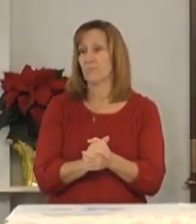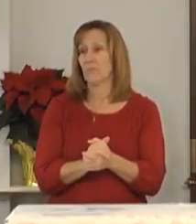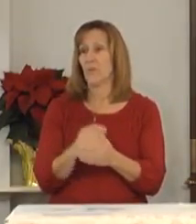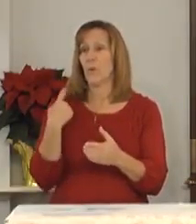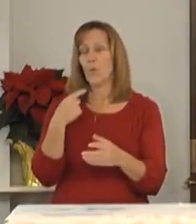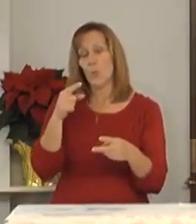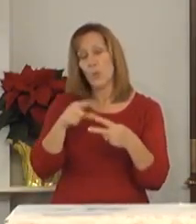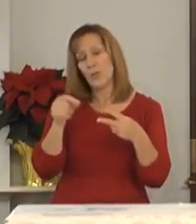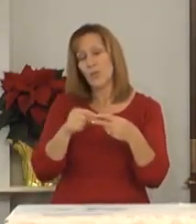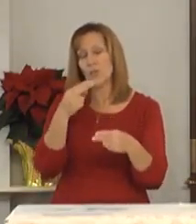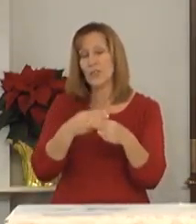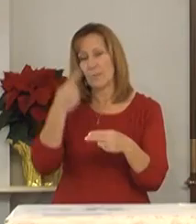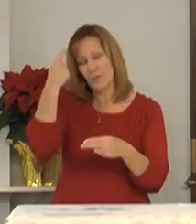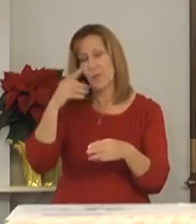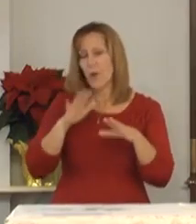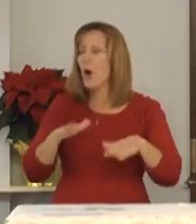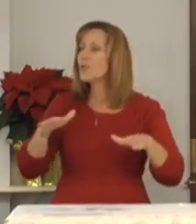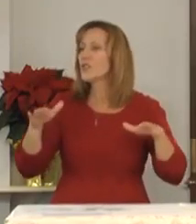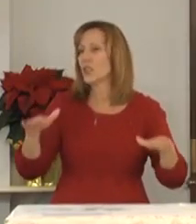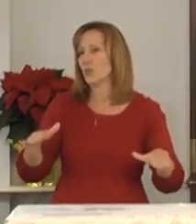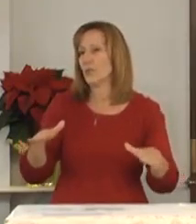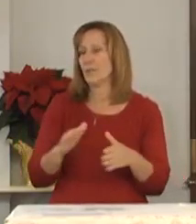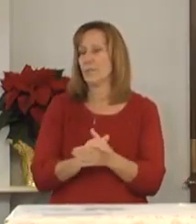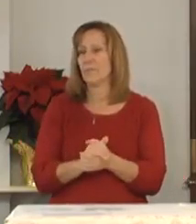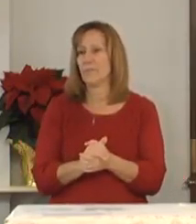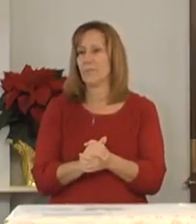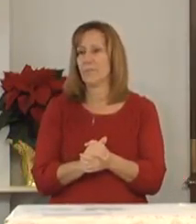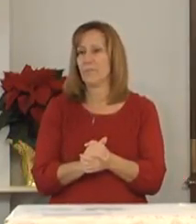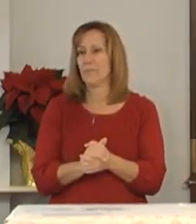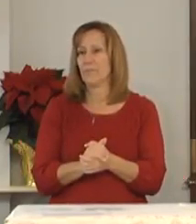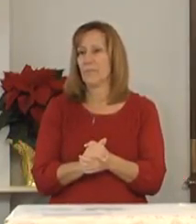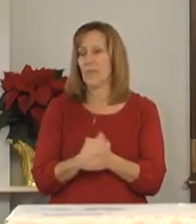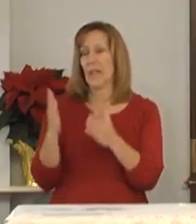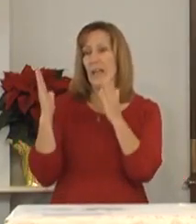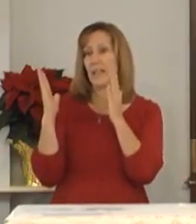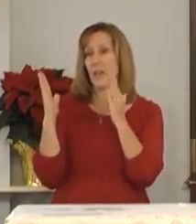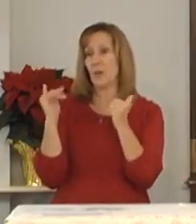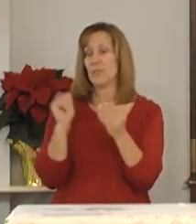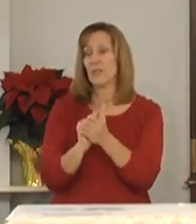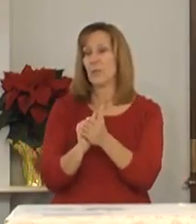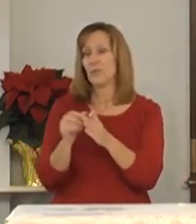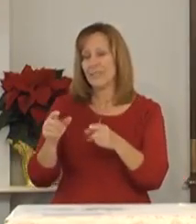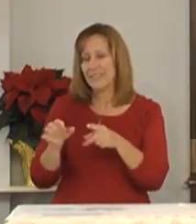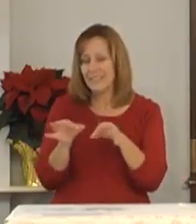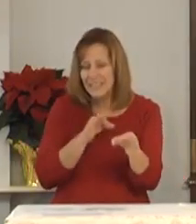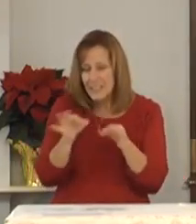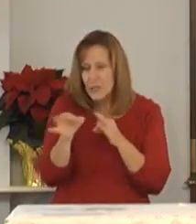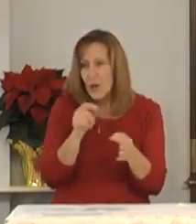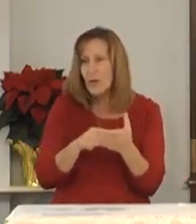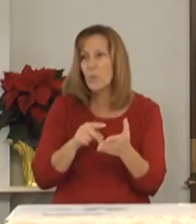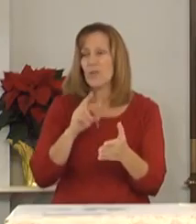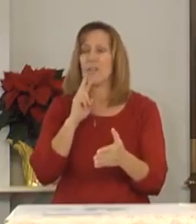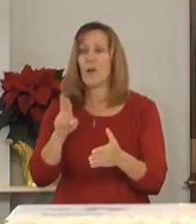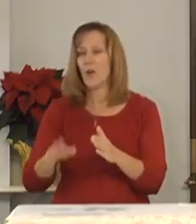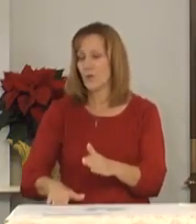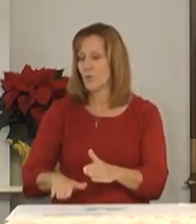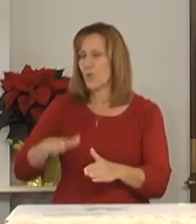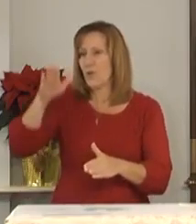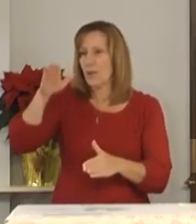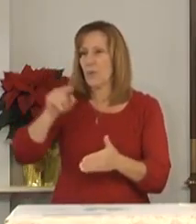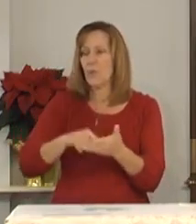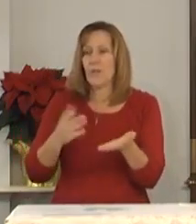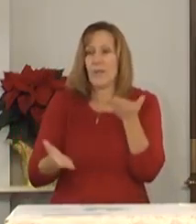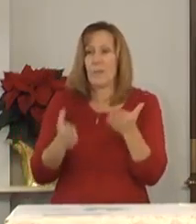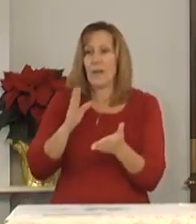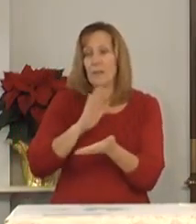We choose names for our children in hopes that it will describe what they are or what